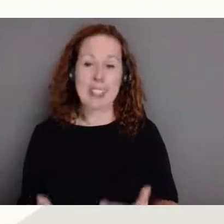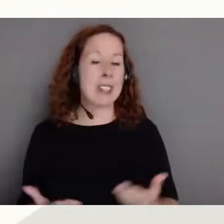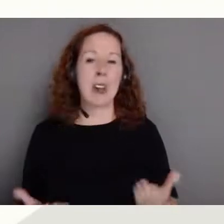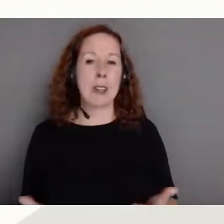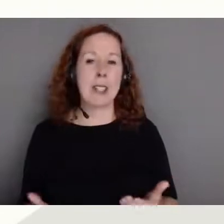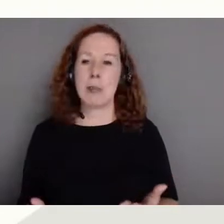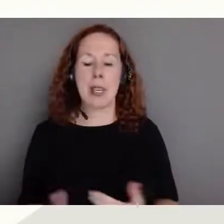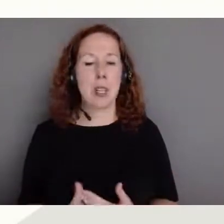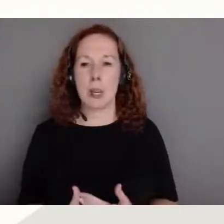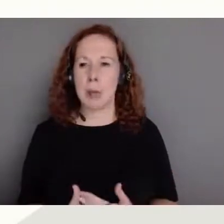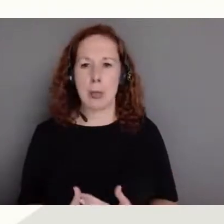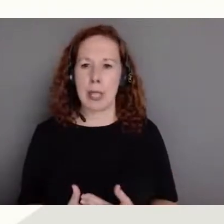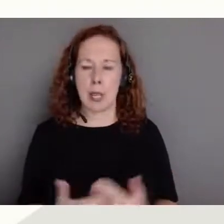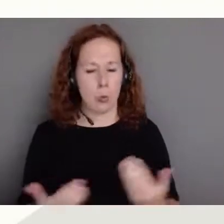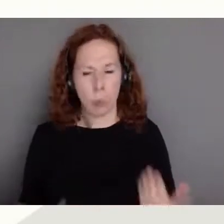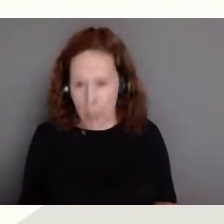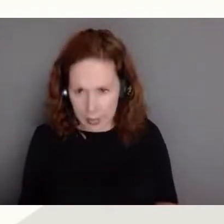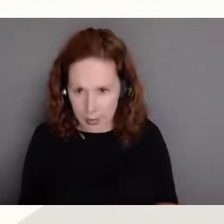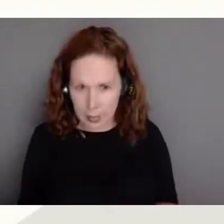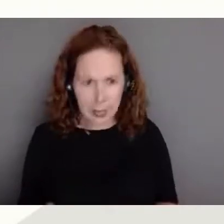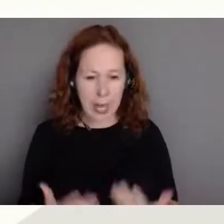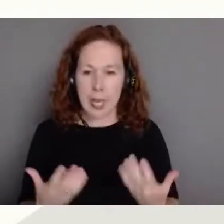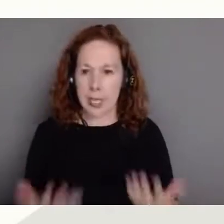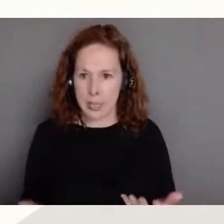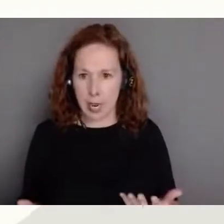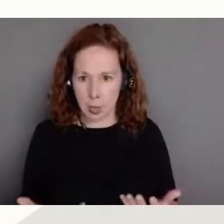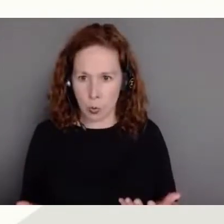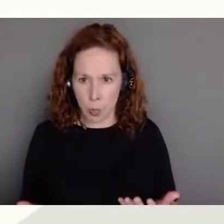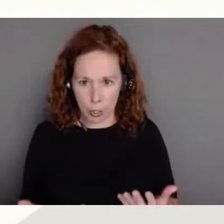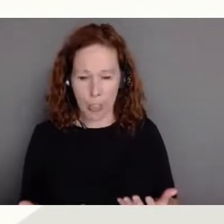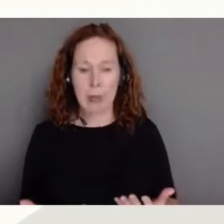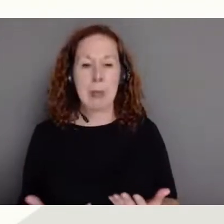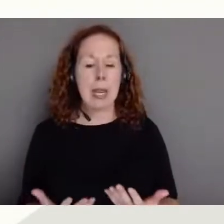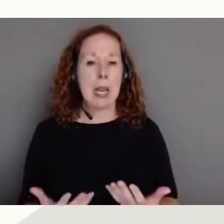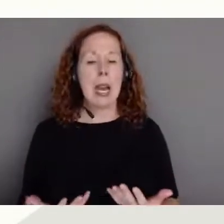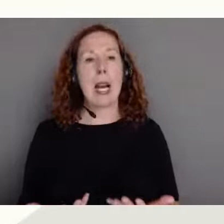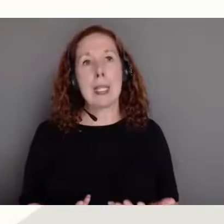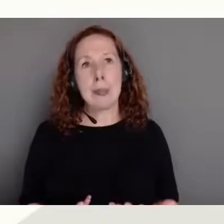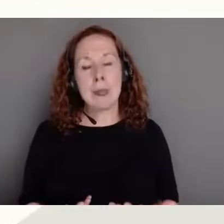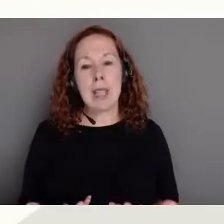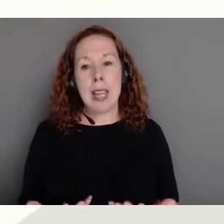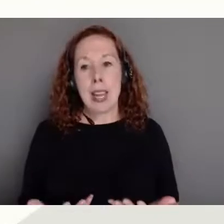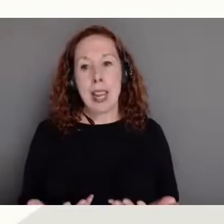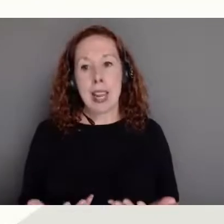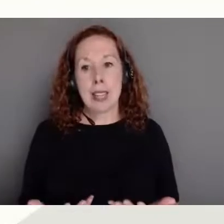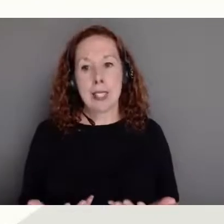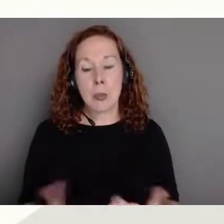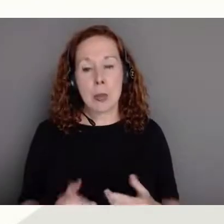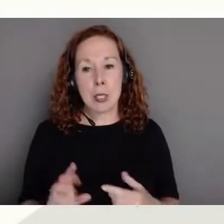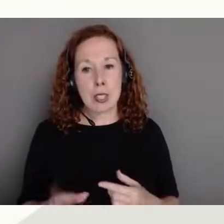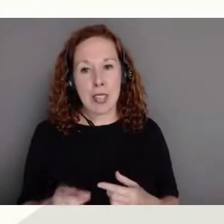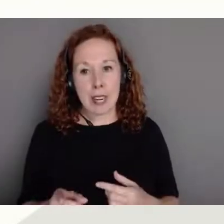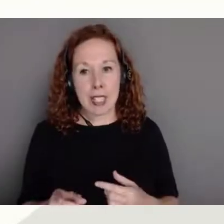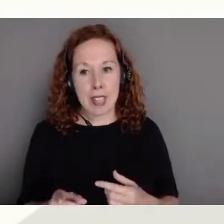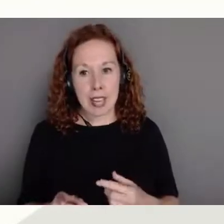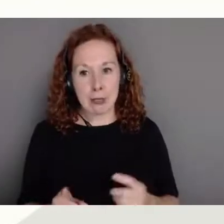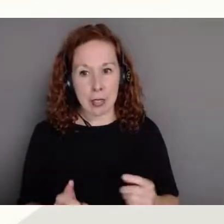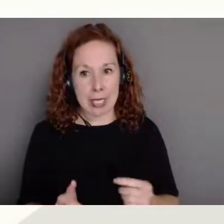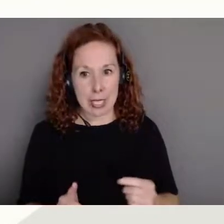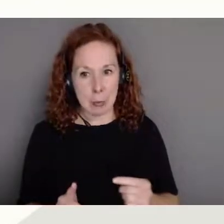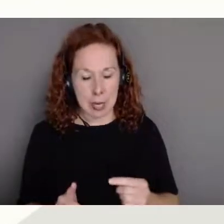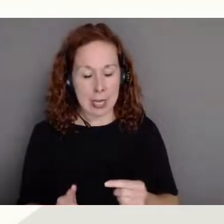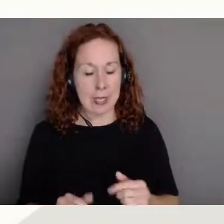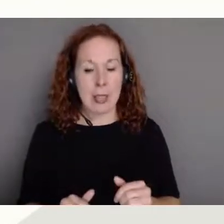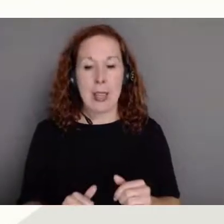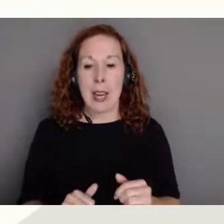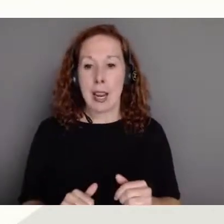interpreters, that's a Yeah. concept that a lot of people are like, what? How does Yes. that work? Yeah. Um, and so maybe I'll just dive into that for a